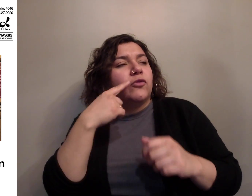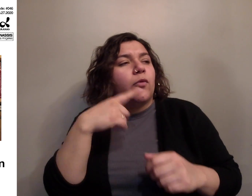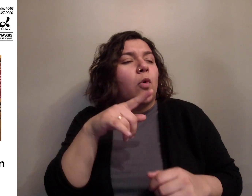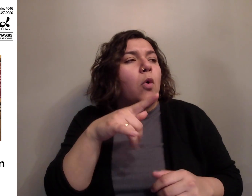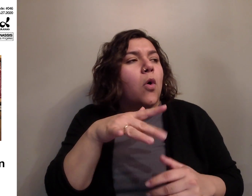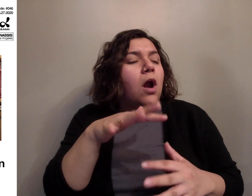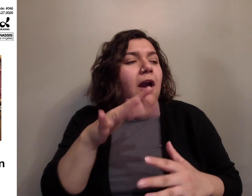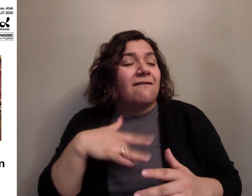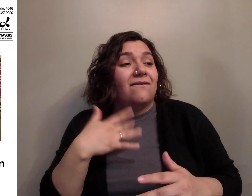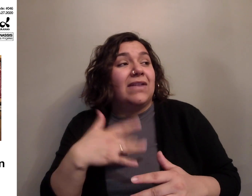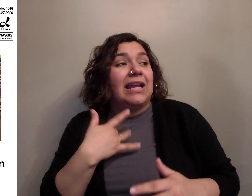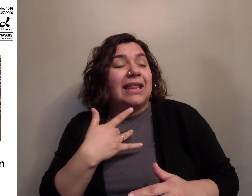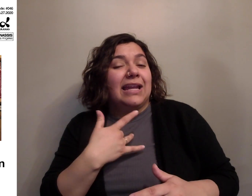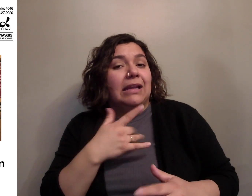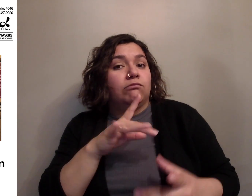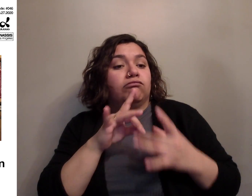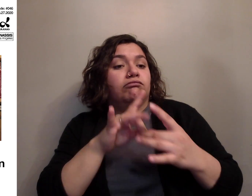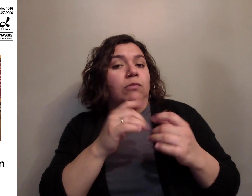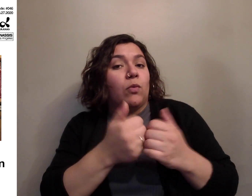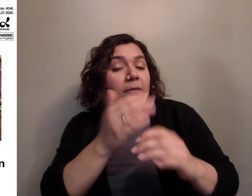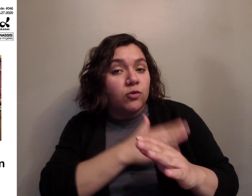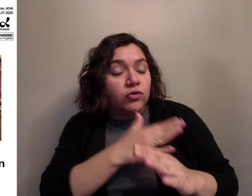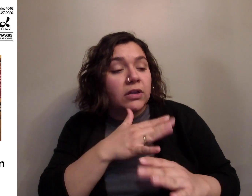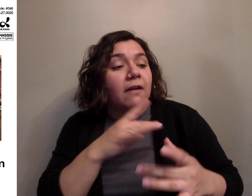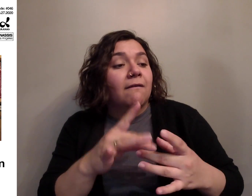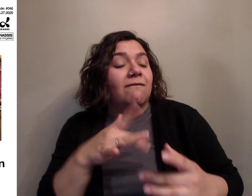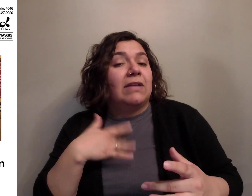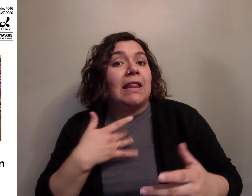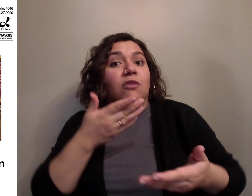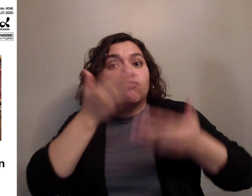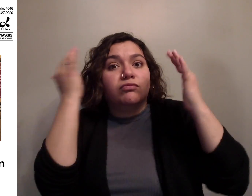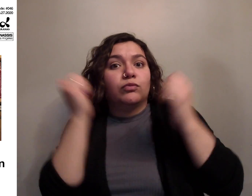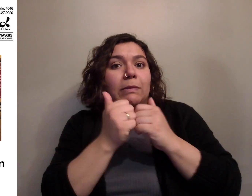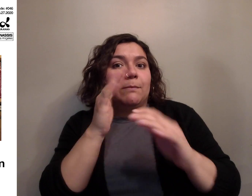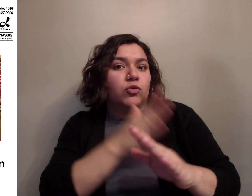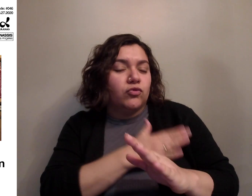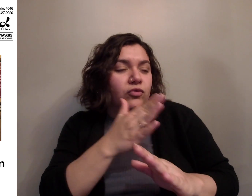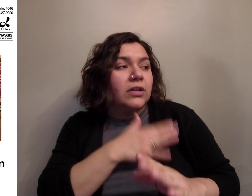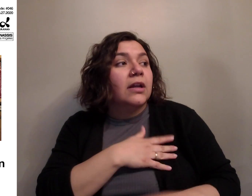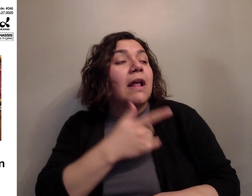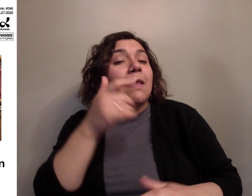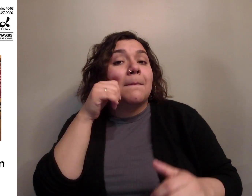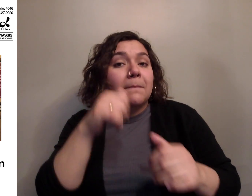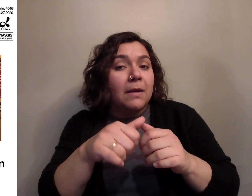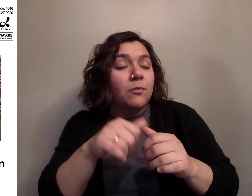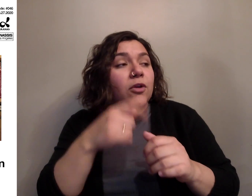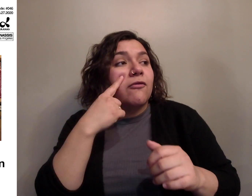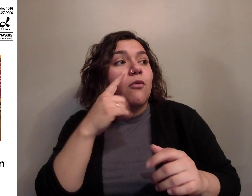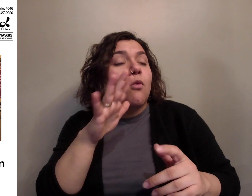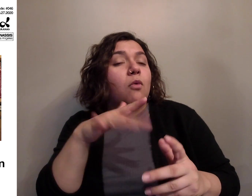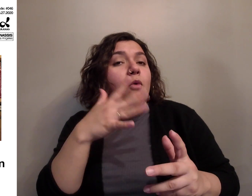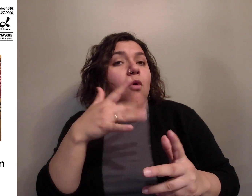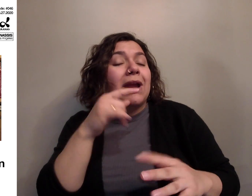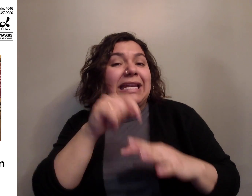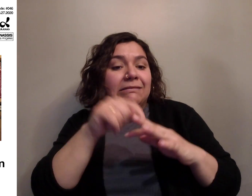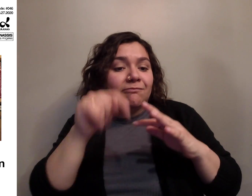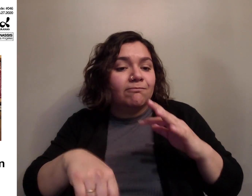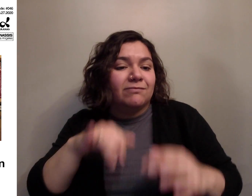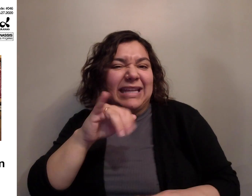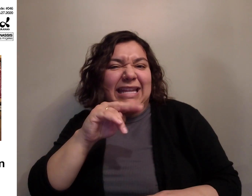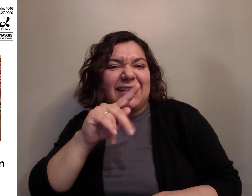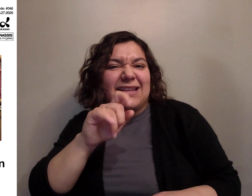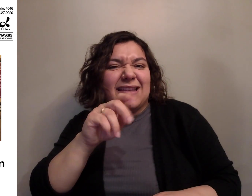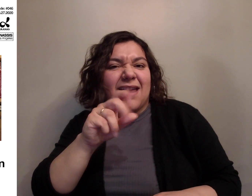these memories of feeling at one with music, of feeling overwhelmed. Mm-hmm.